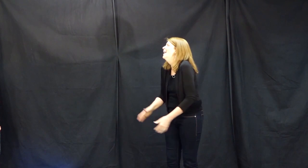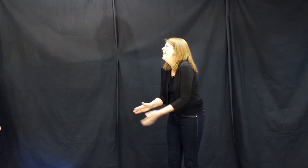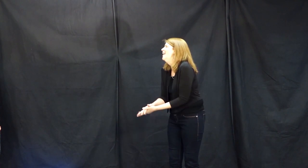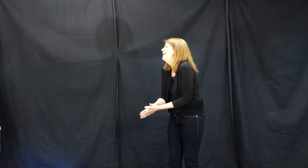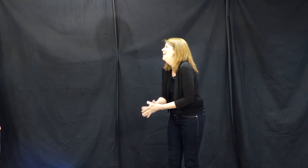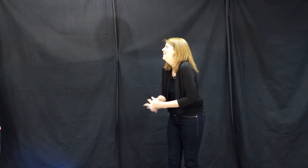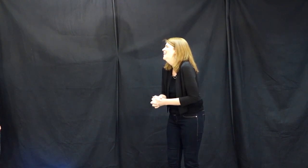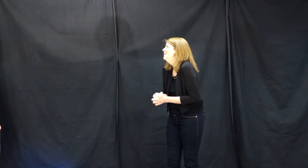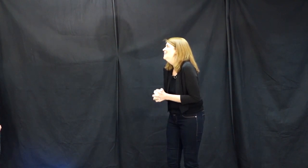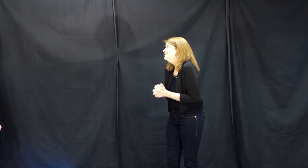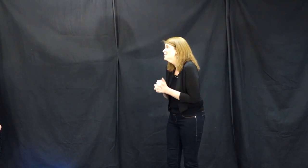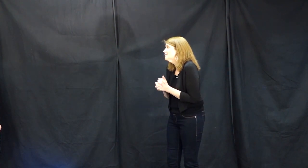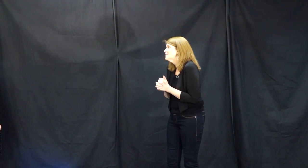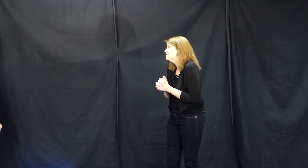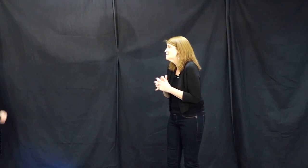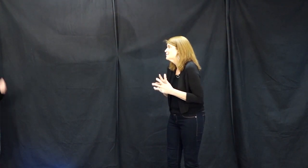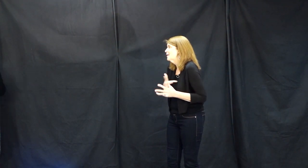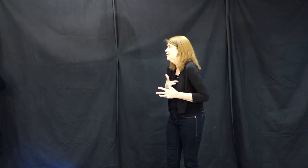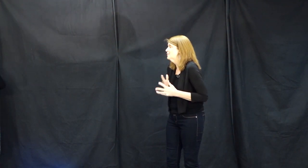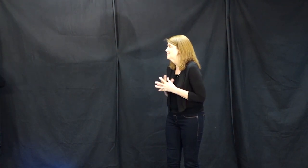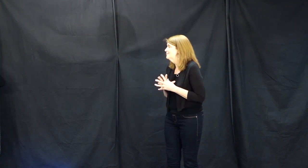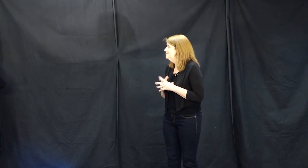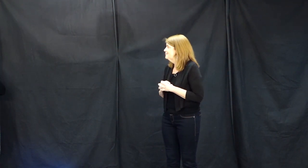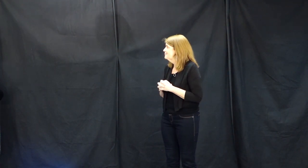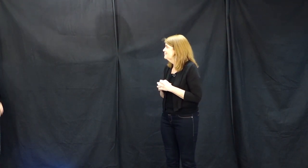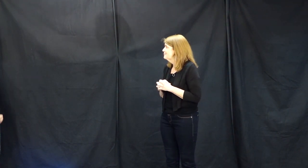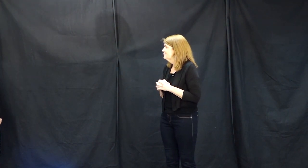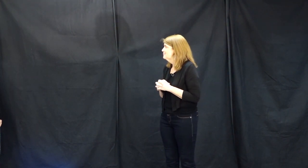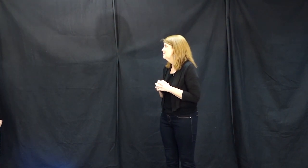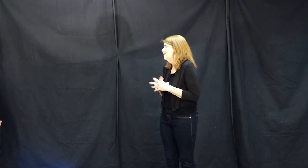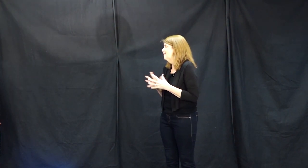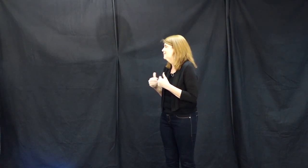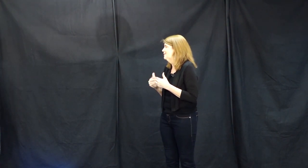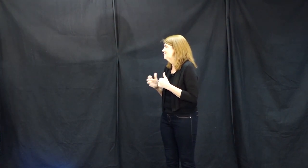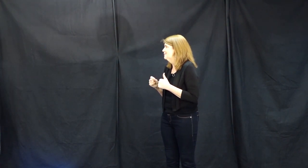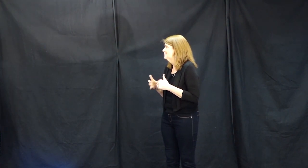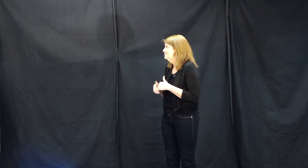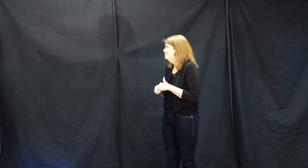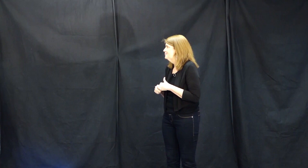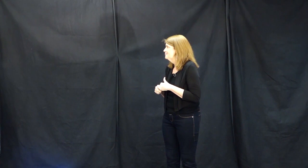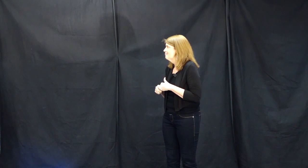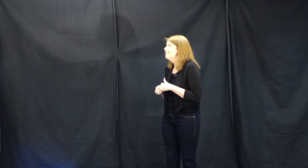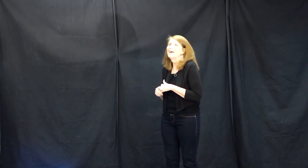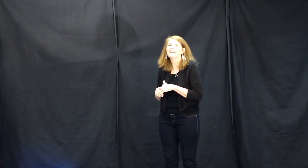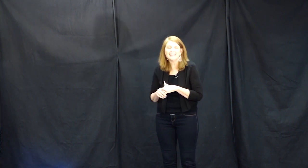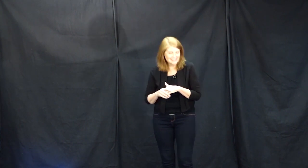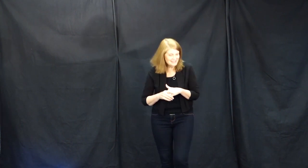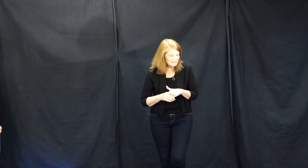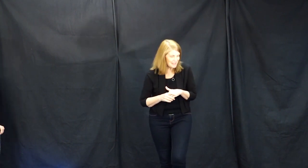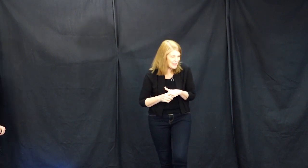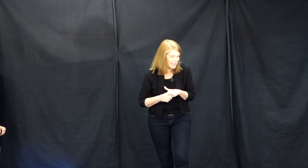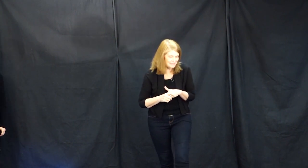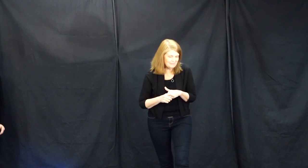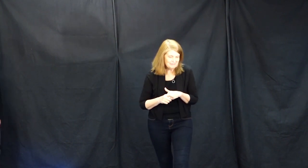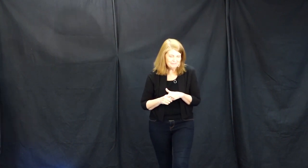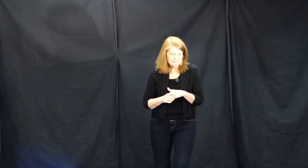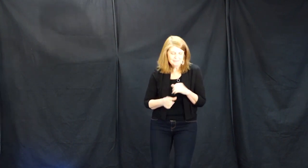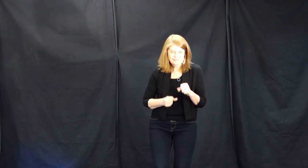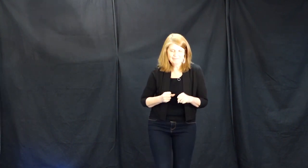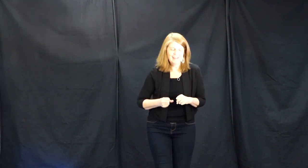right? It was powerful. It was. No, because I didn't like my interpretation. Okay. Not because it's a good song. Yeah,